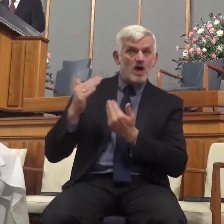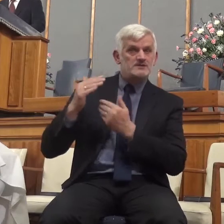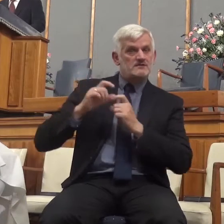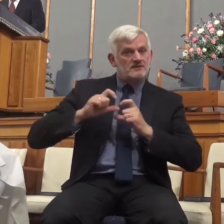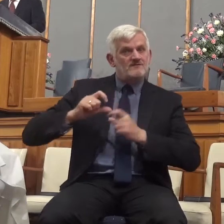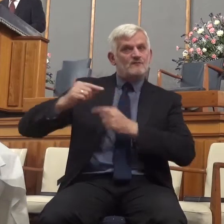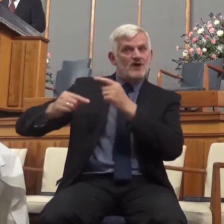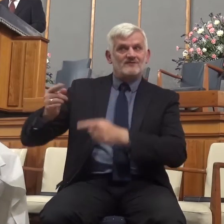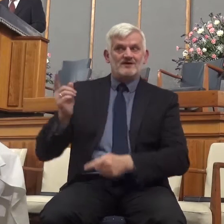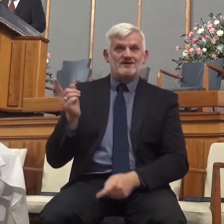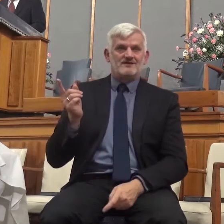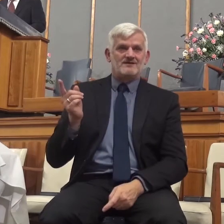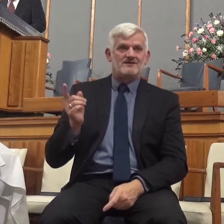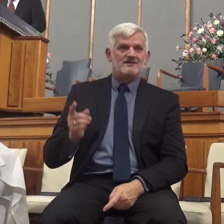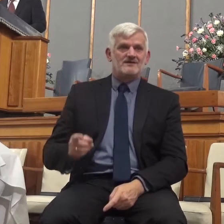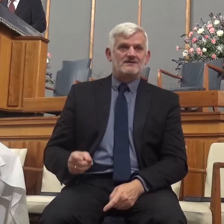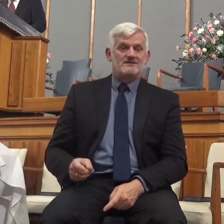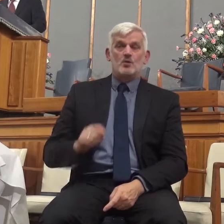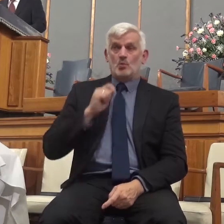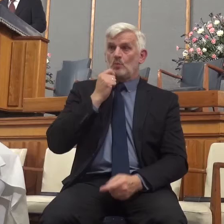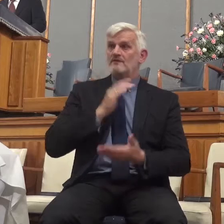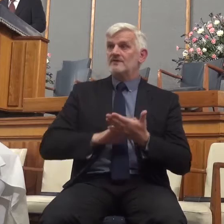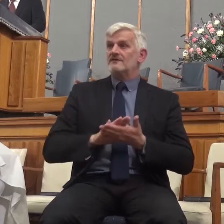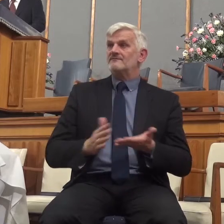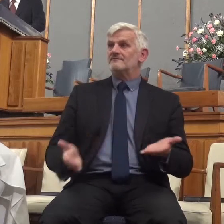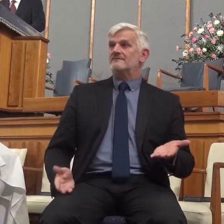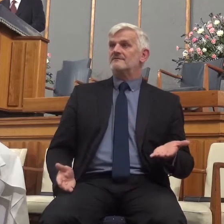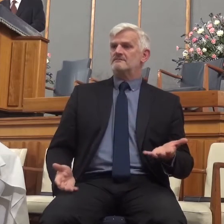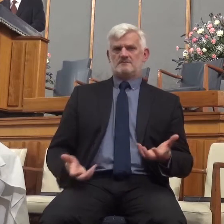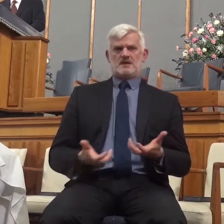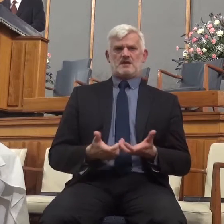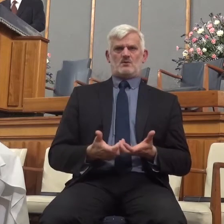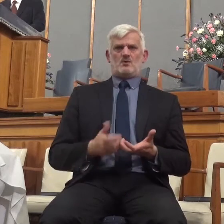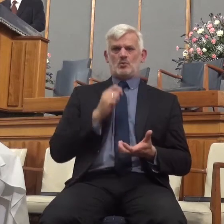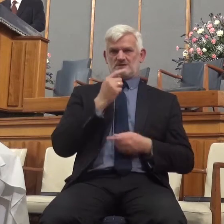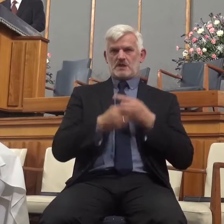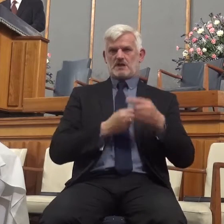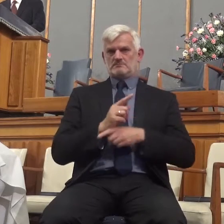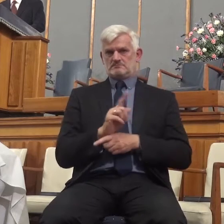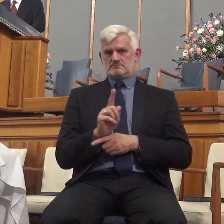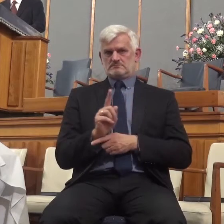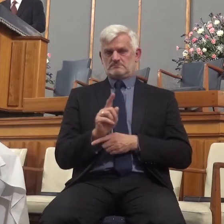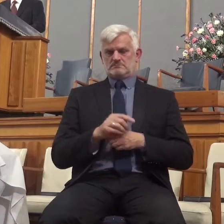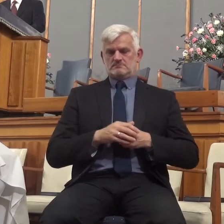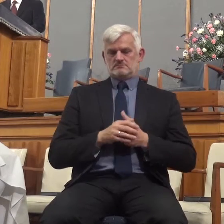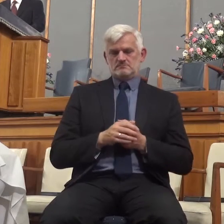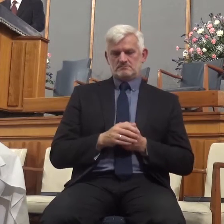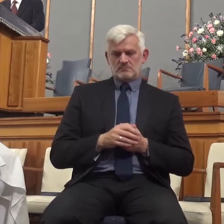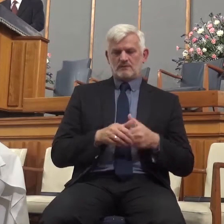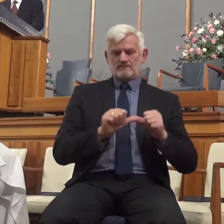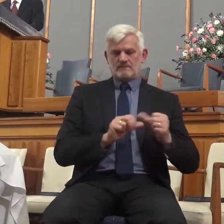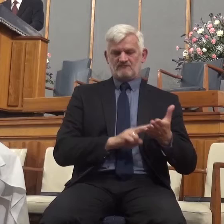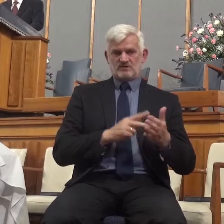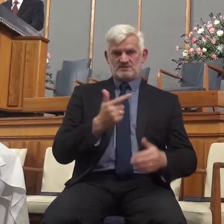endureth forever. He will forgive me, and I'll tell you how in a moment. Look at this in verse